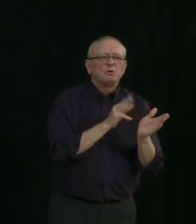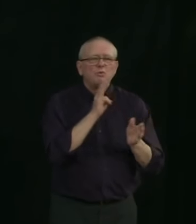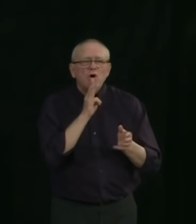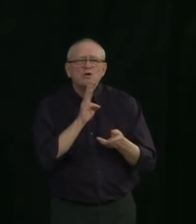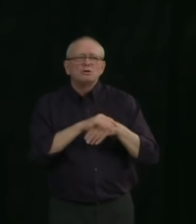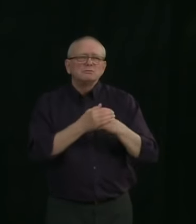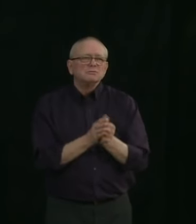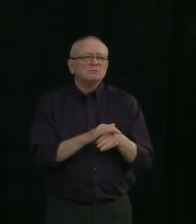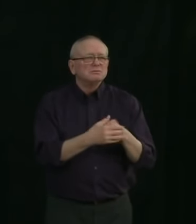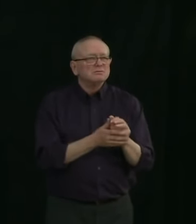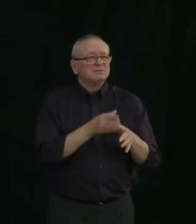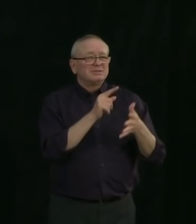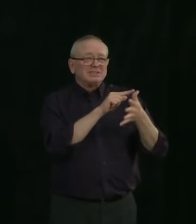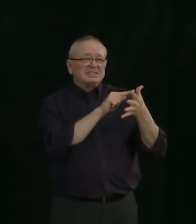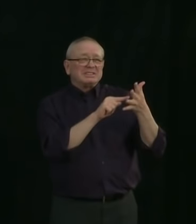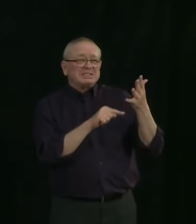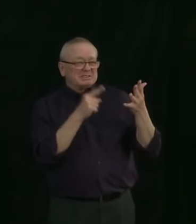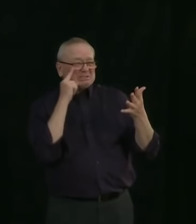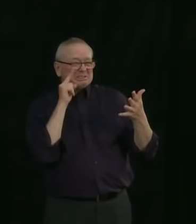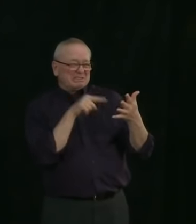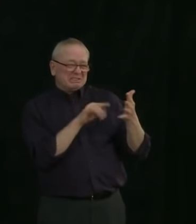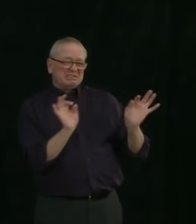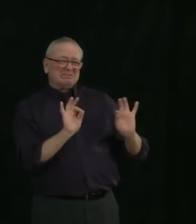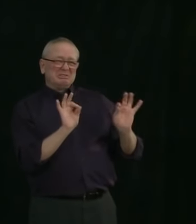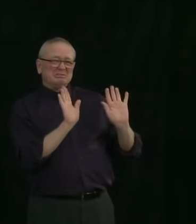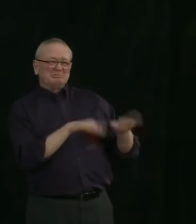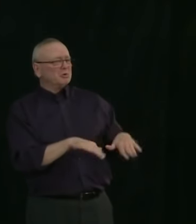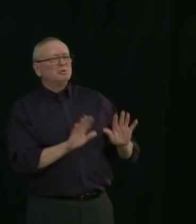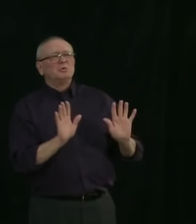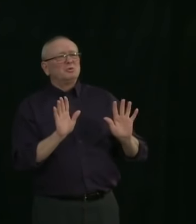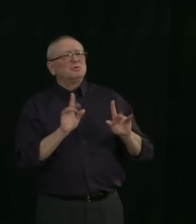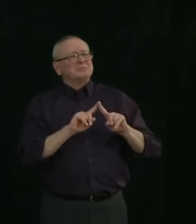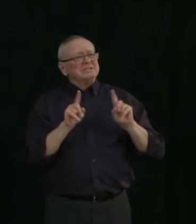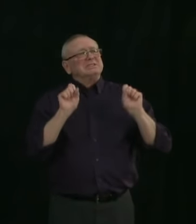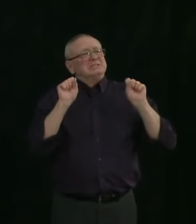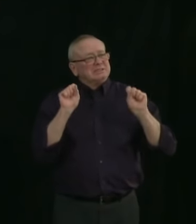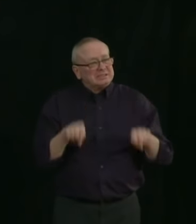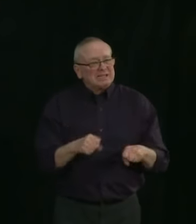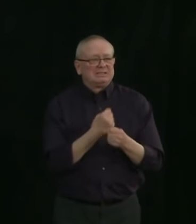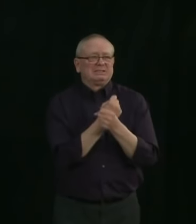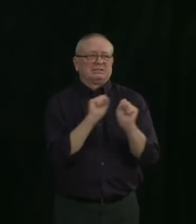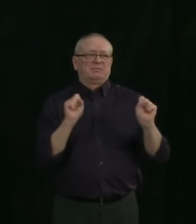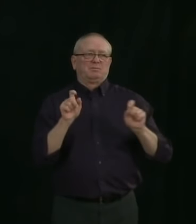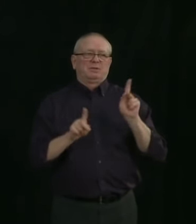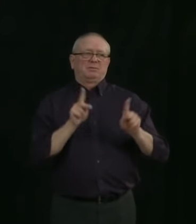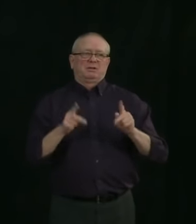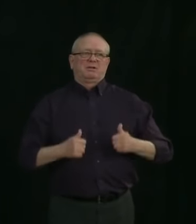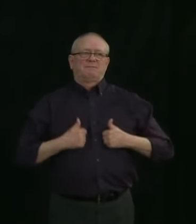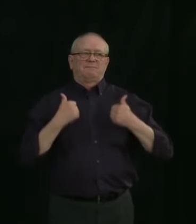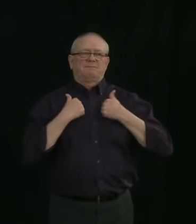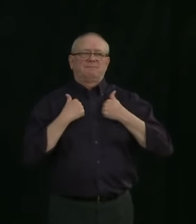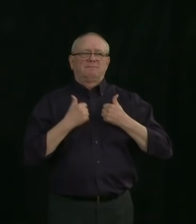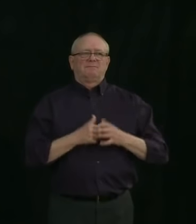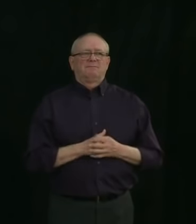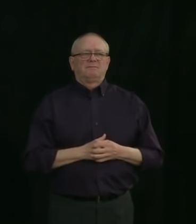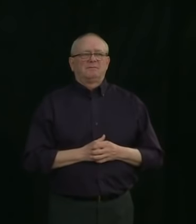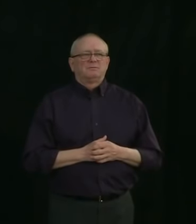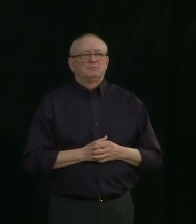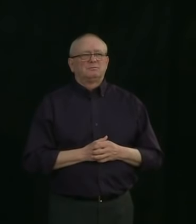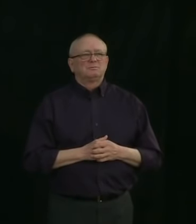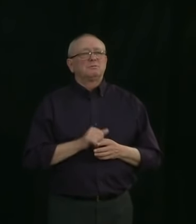and death for someone. I have been concerned about reports that some private gyms are choosing to remain